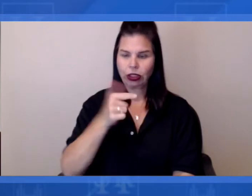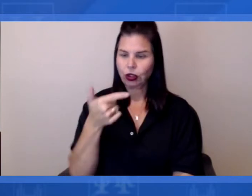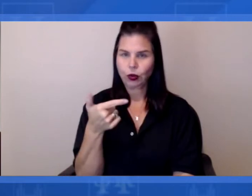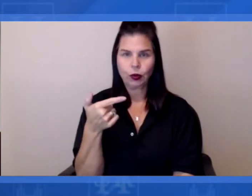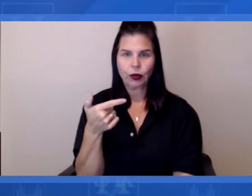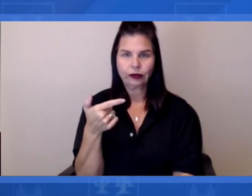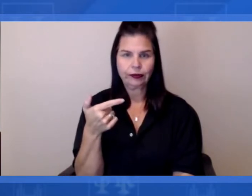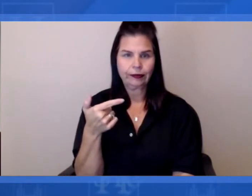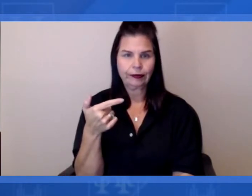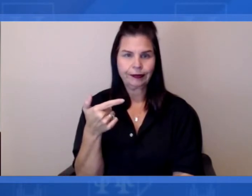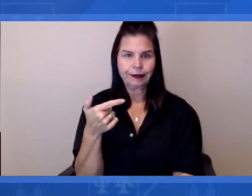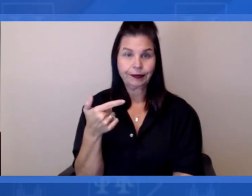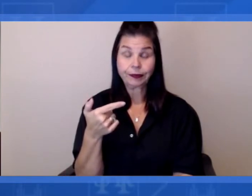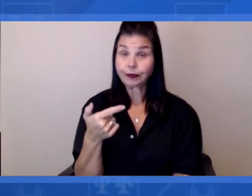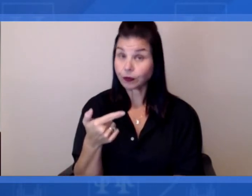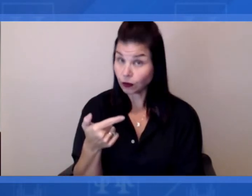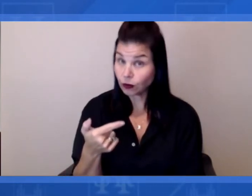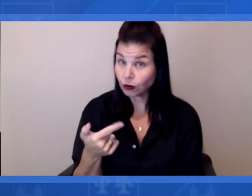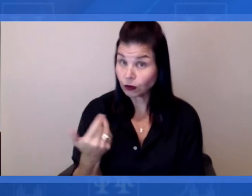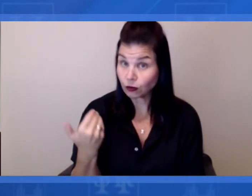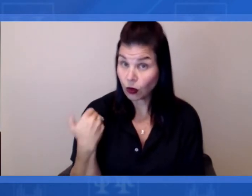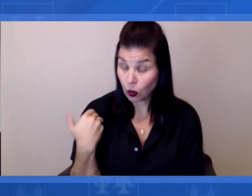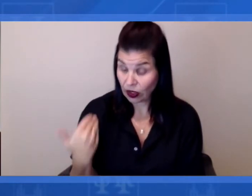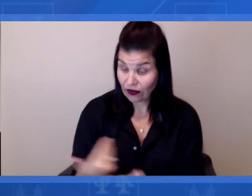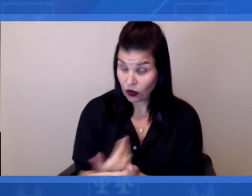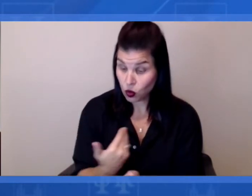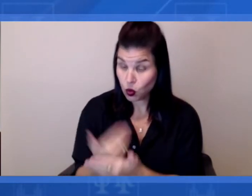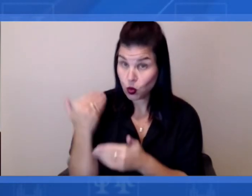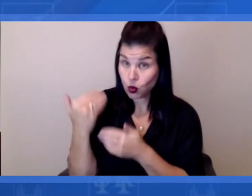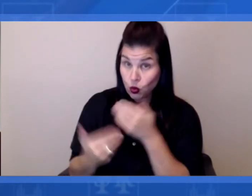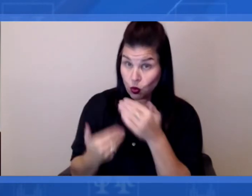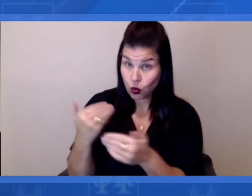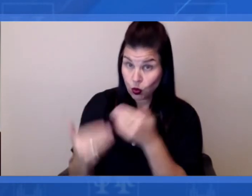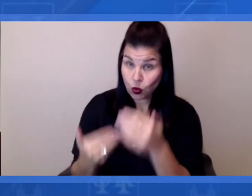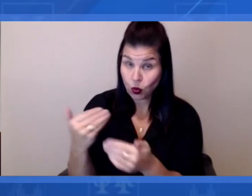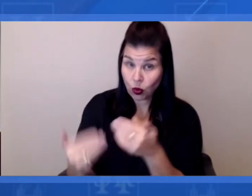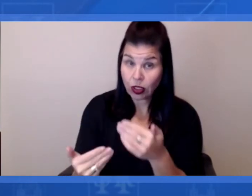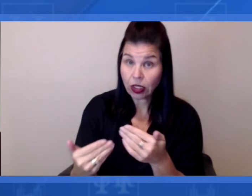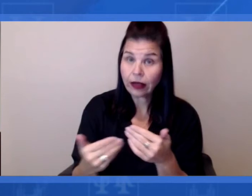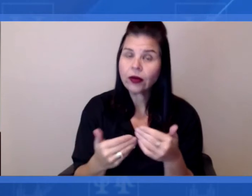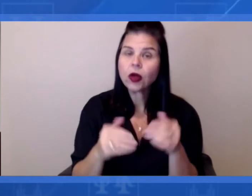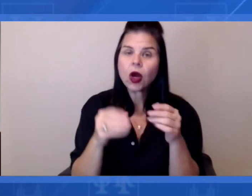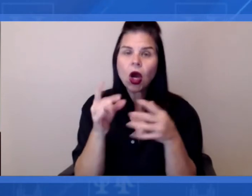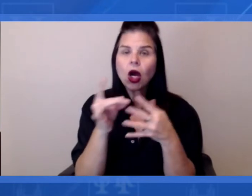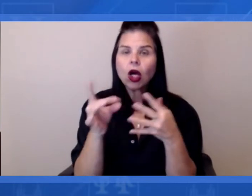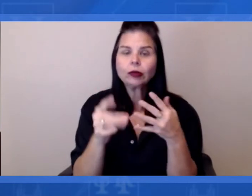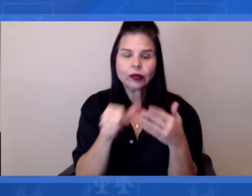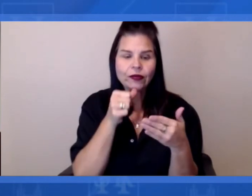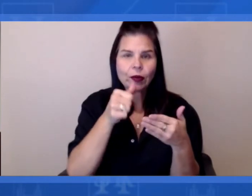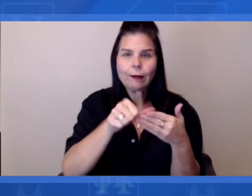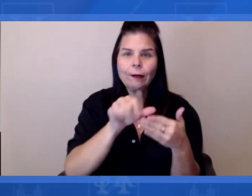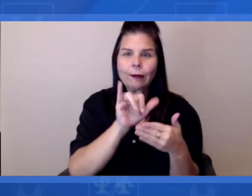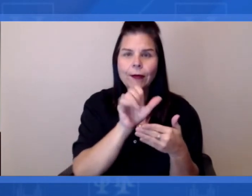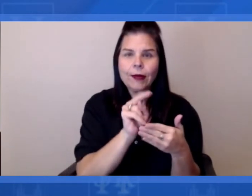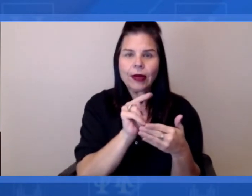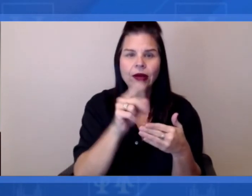We also have a new process to allow for a mail-in option for people eligible